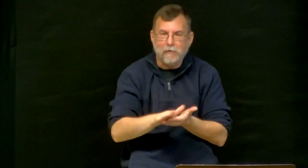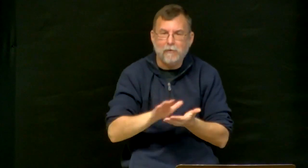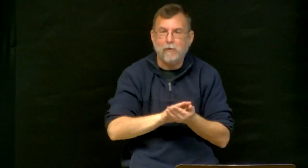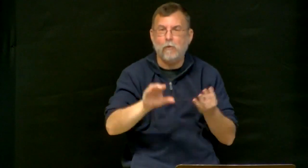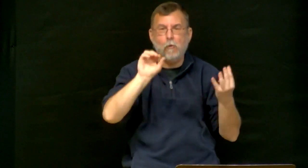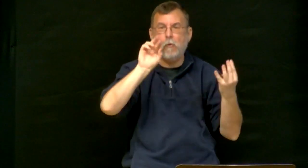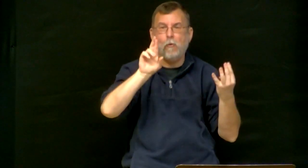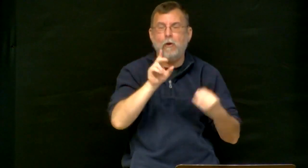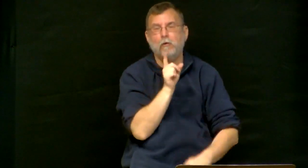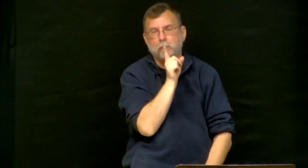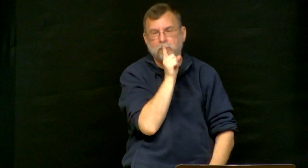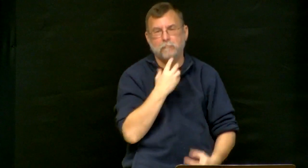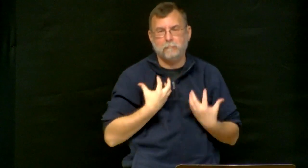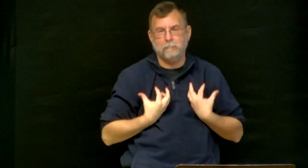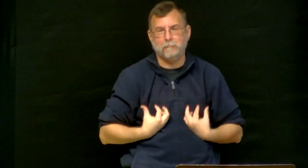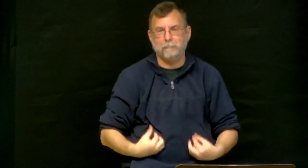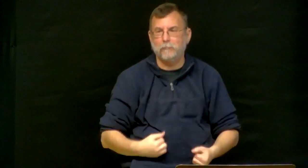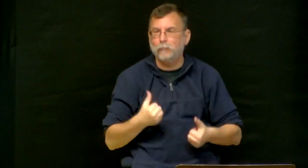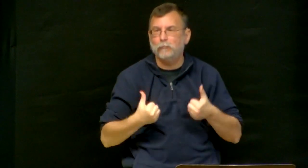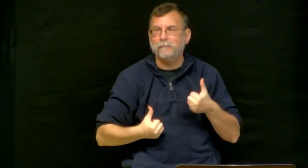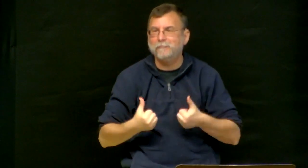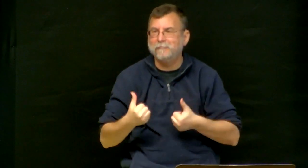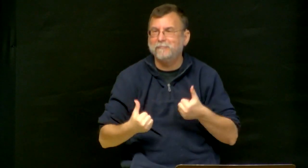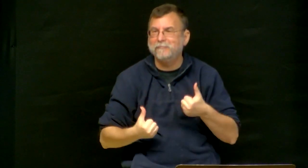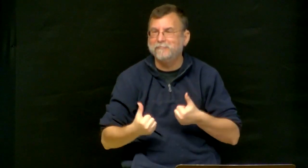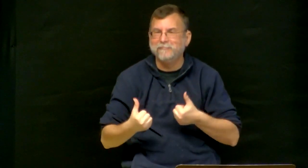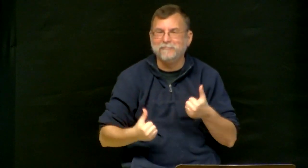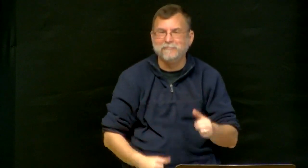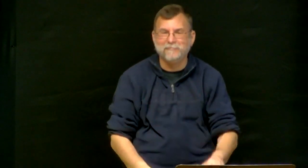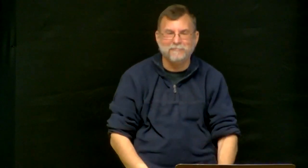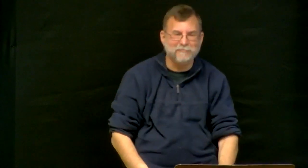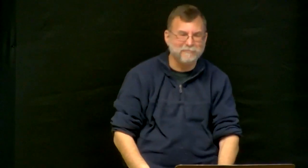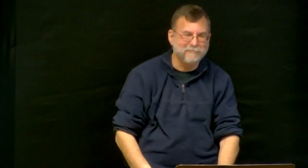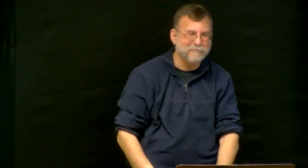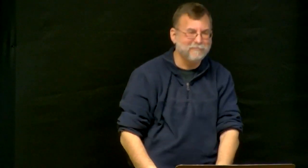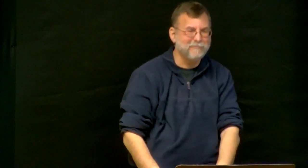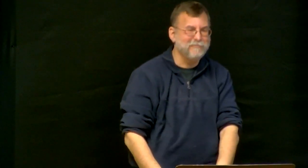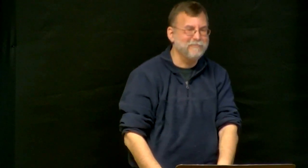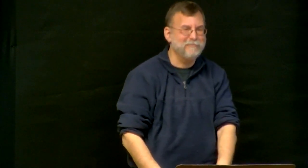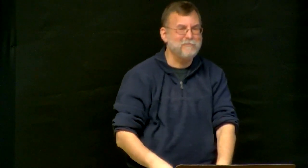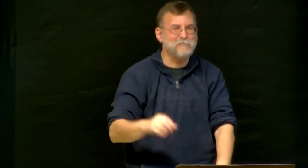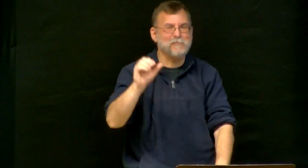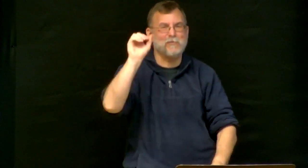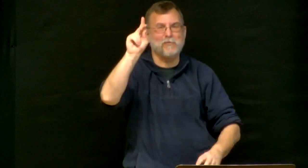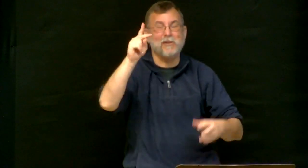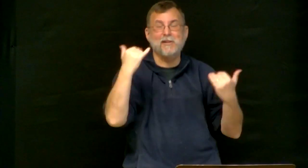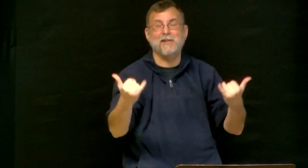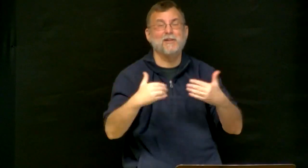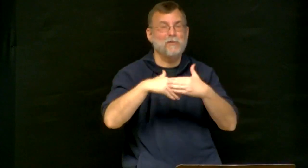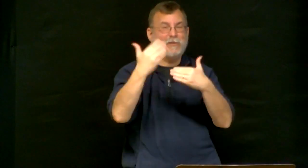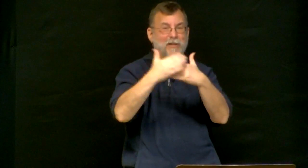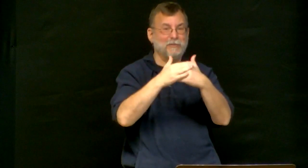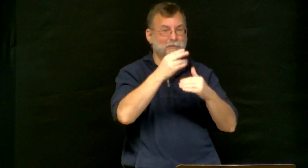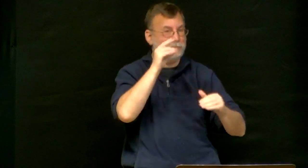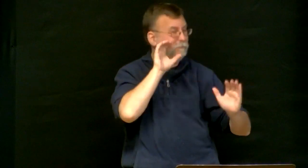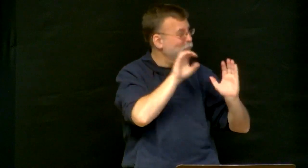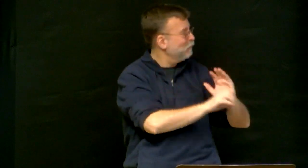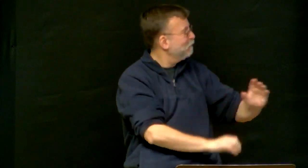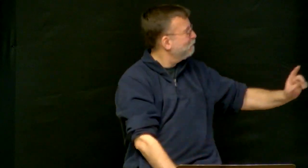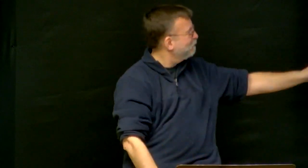just be like, okay, fine, I'll clean it. Or would they just hold it in? What do you think your mom would do? Okay, now the next